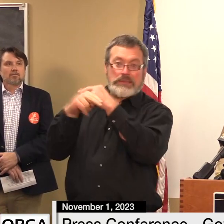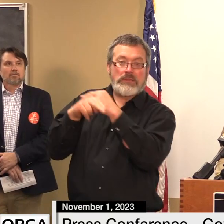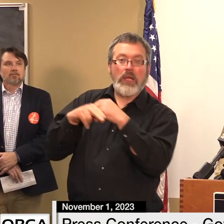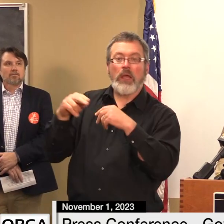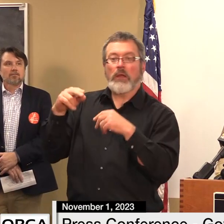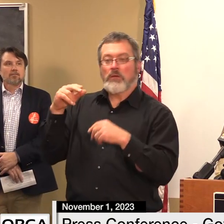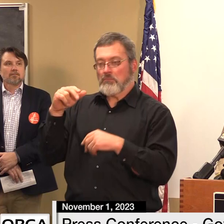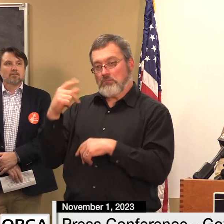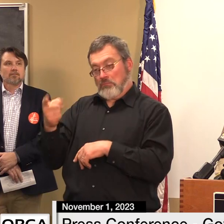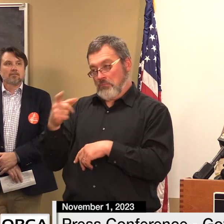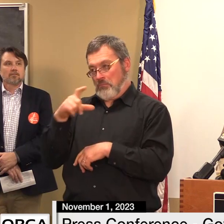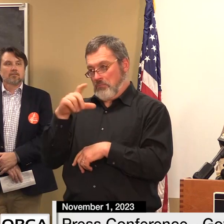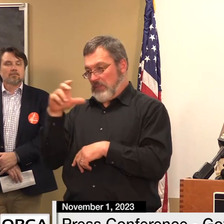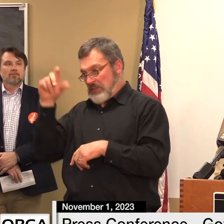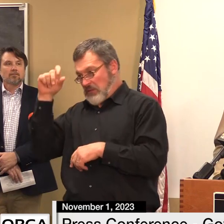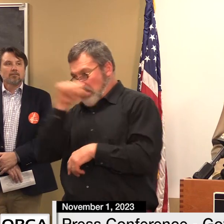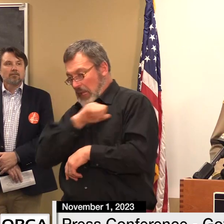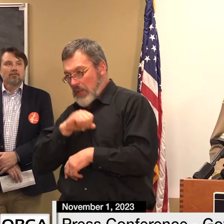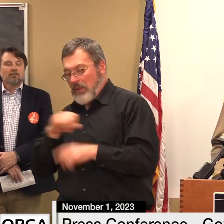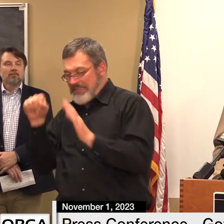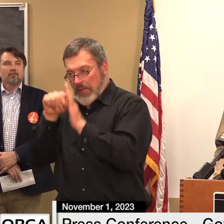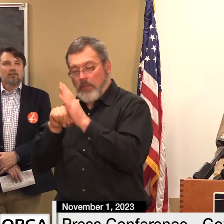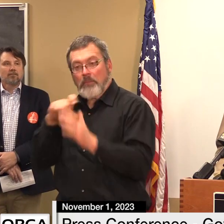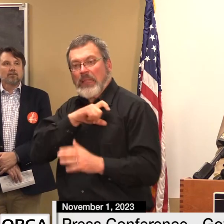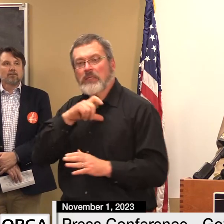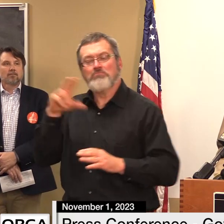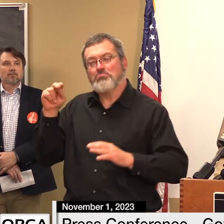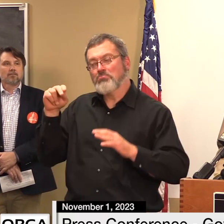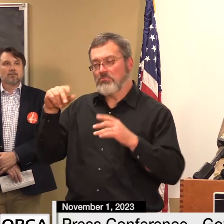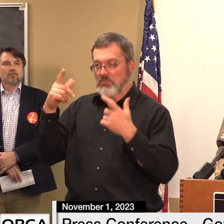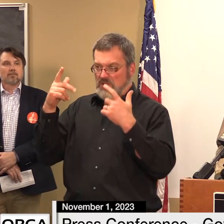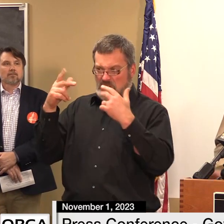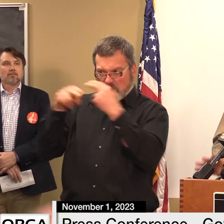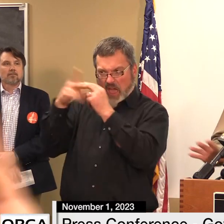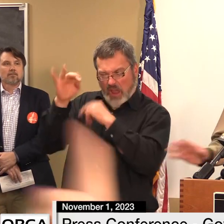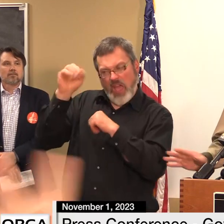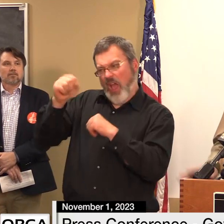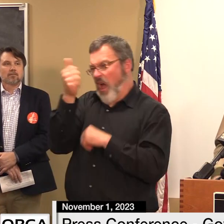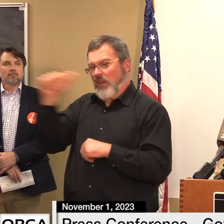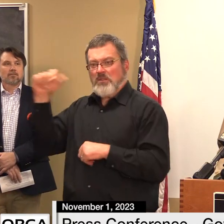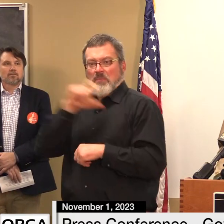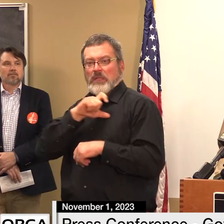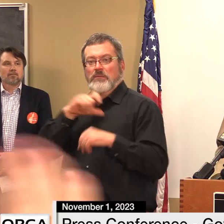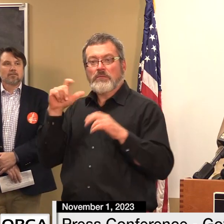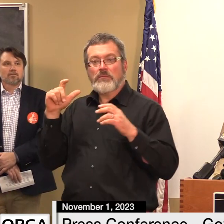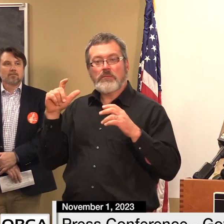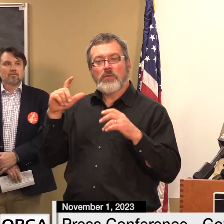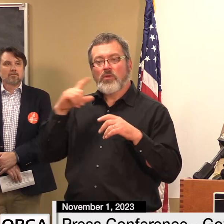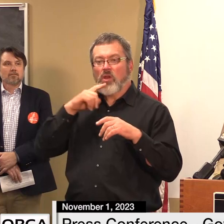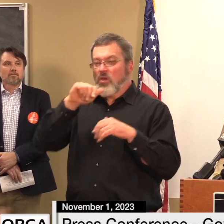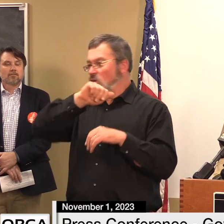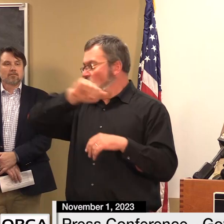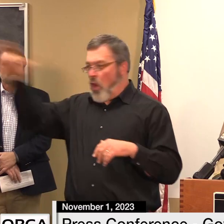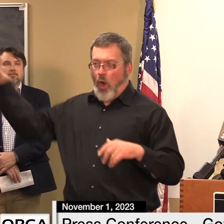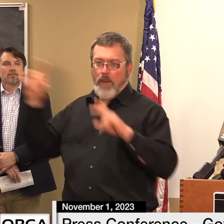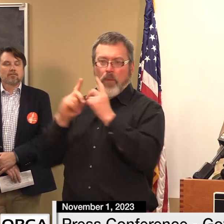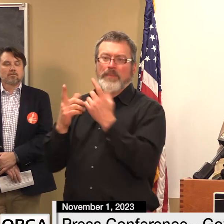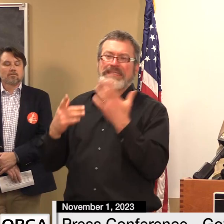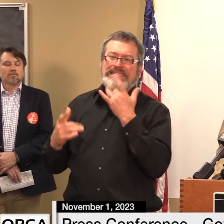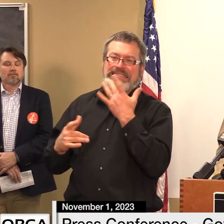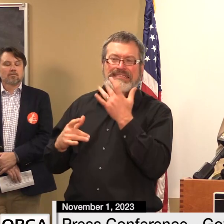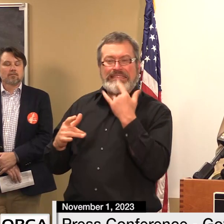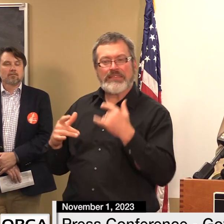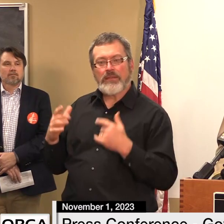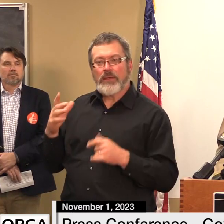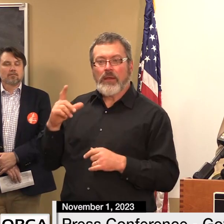police, but the law enforcement resources, to the governor's point, are stretched thin in all departments, not just the state police, local